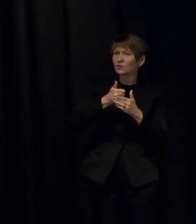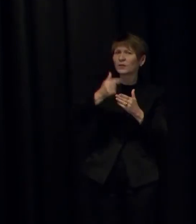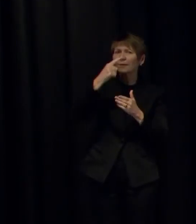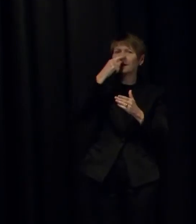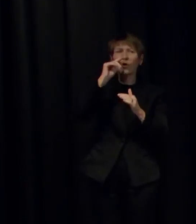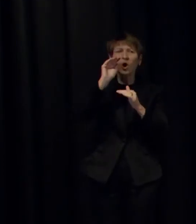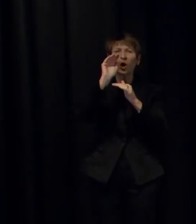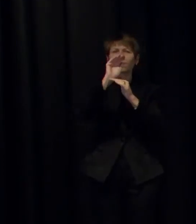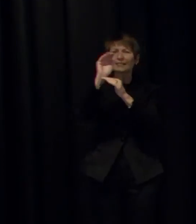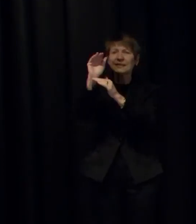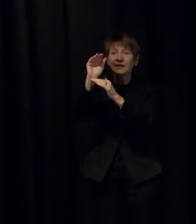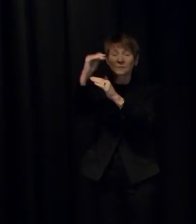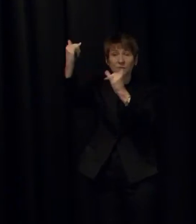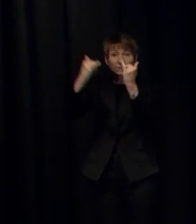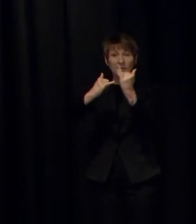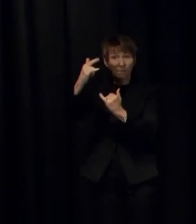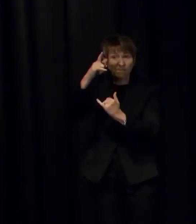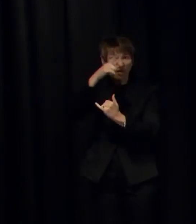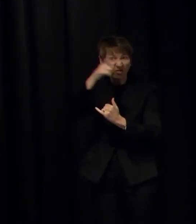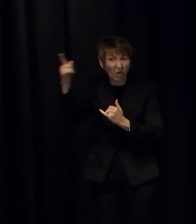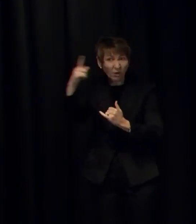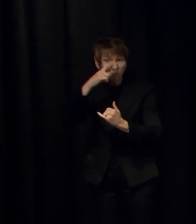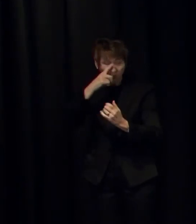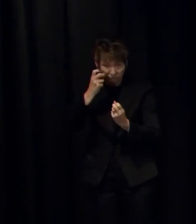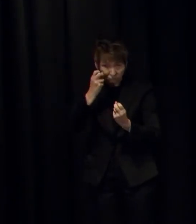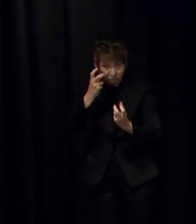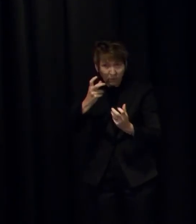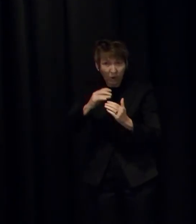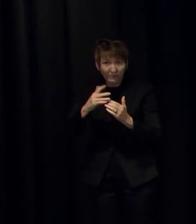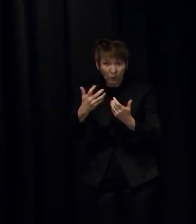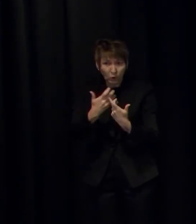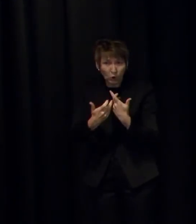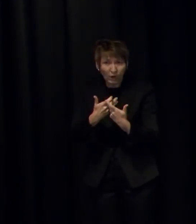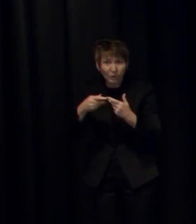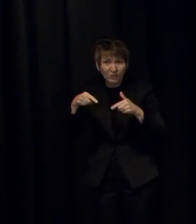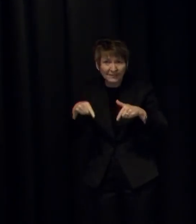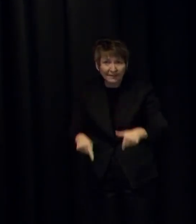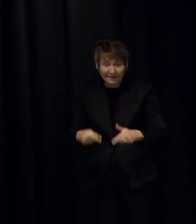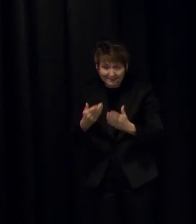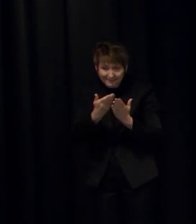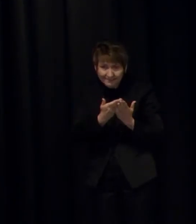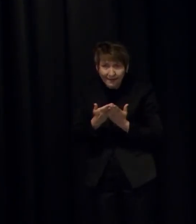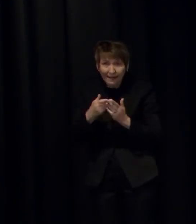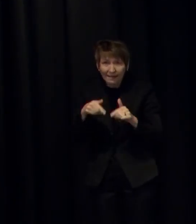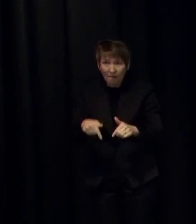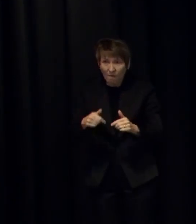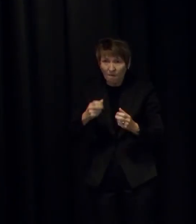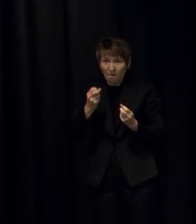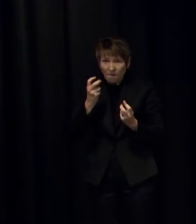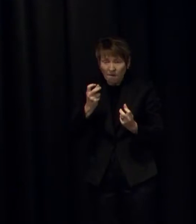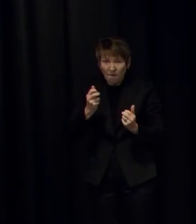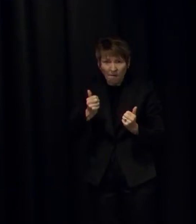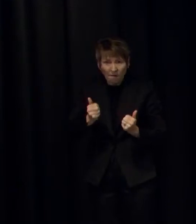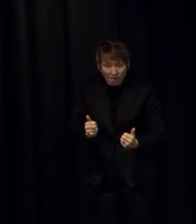to charge universities thousands of dollars per student for students to come here and quarantine. Is that system basically going to